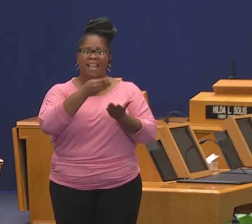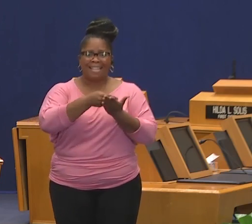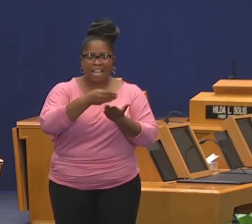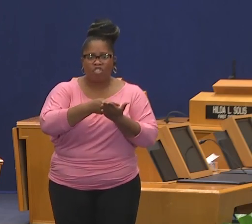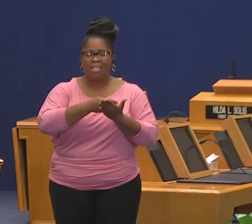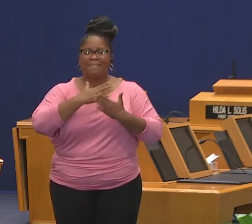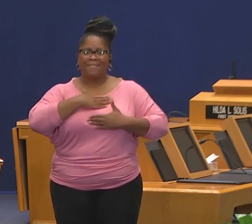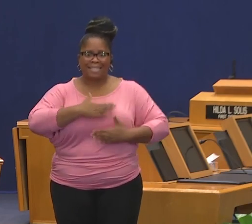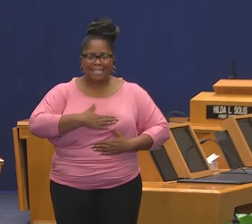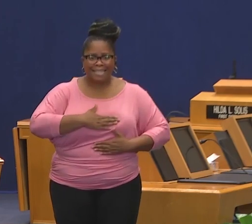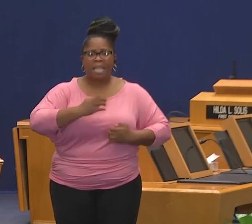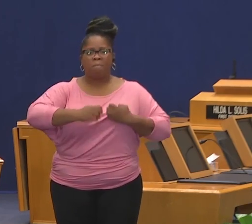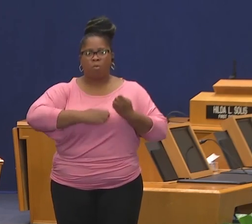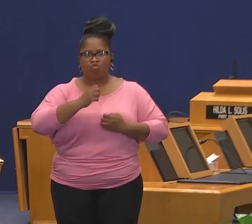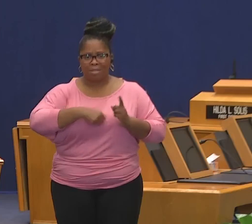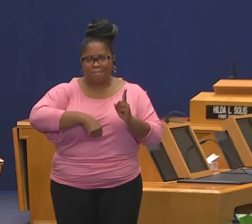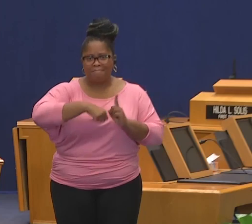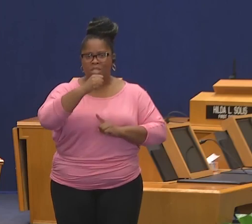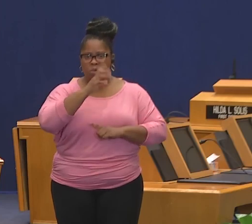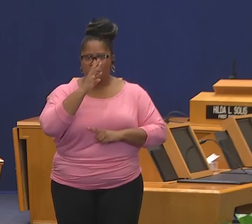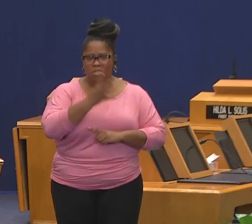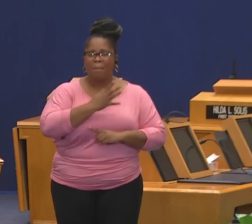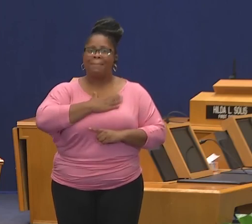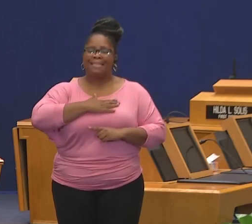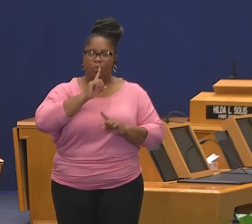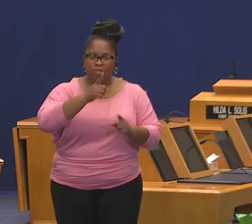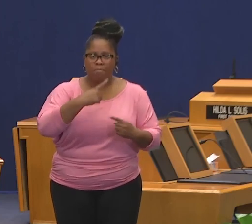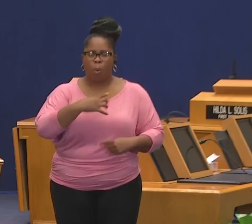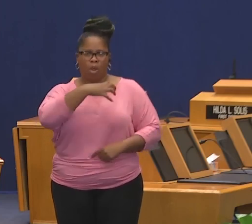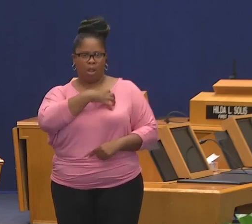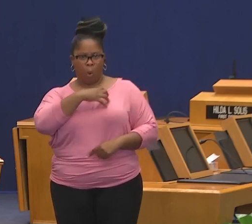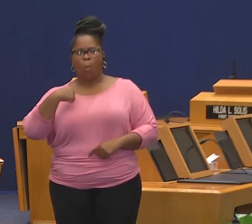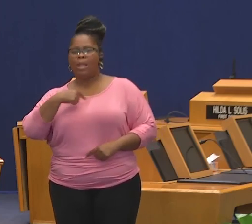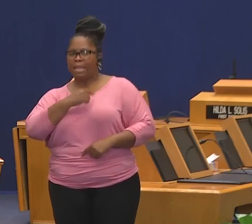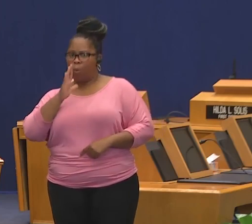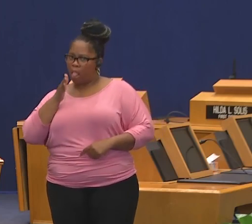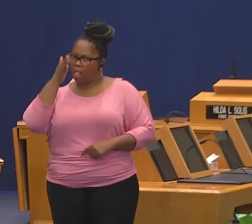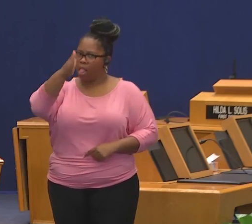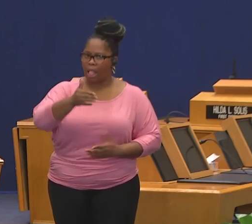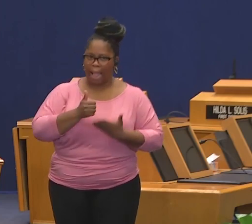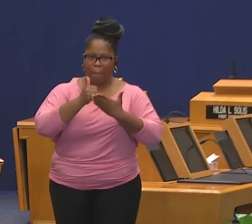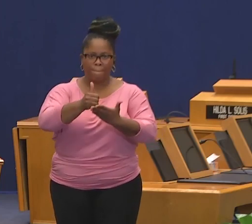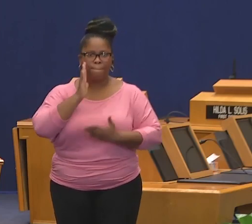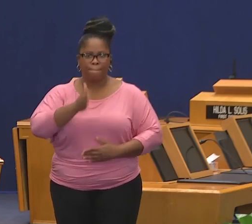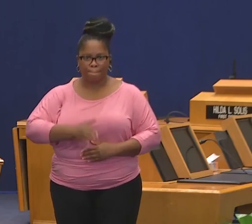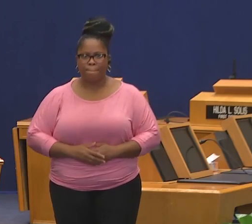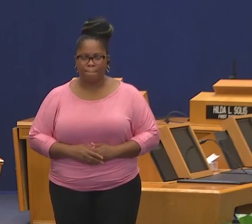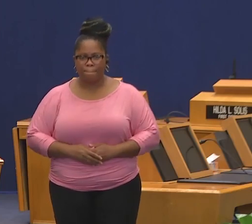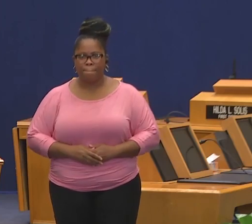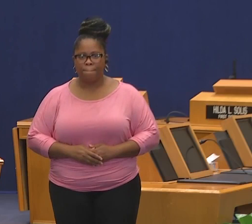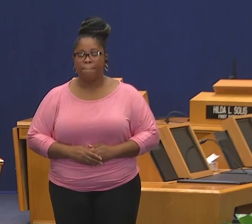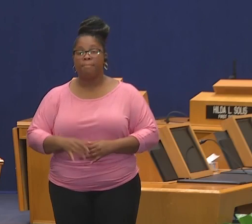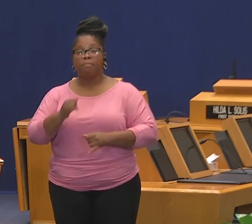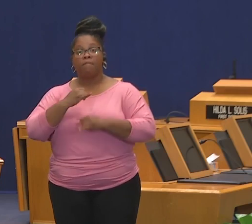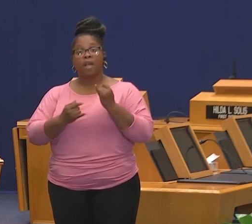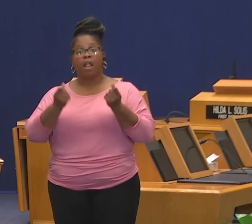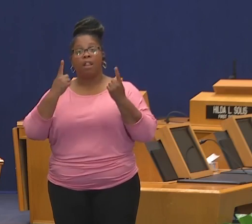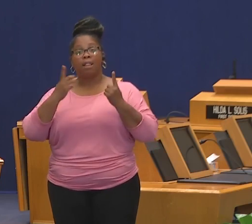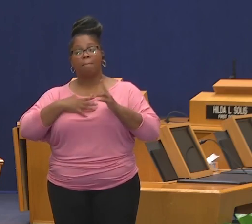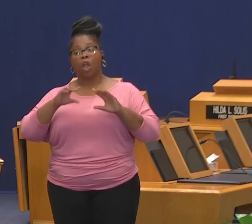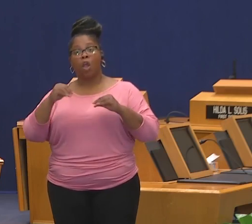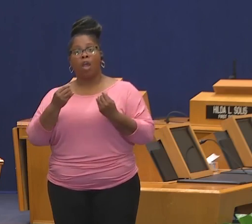abused, please report these crimes to law enforcement. We will be there to help you. Finally, my office is working to